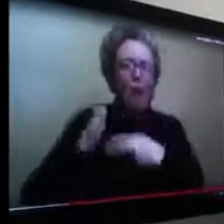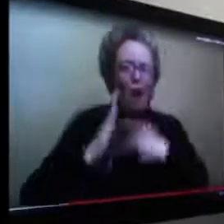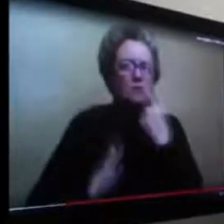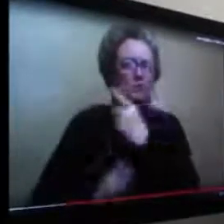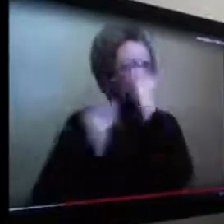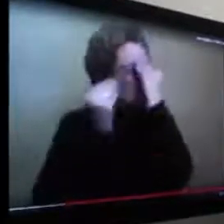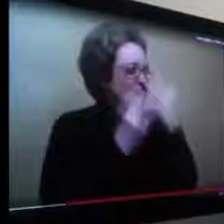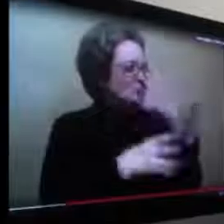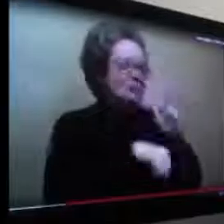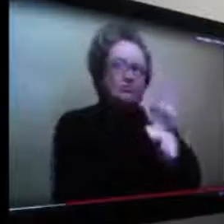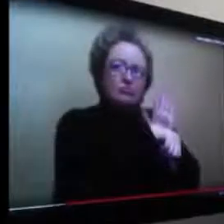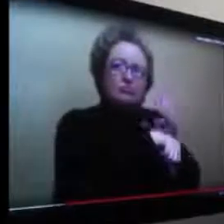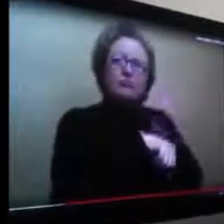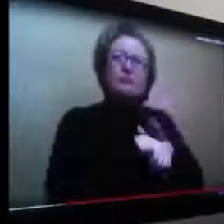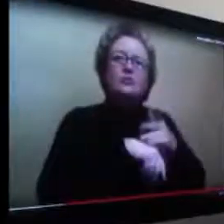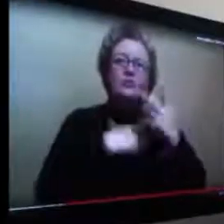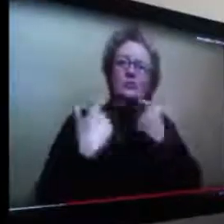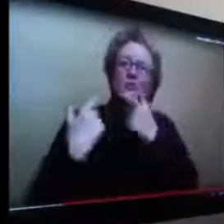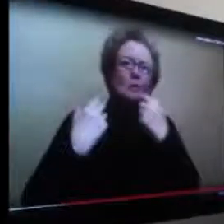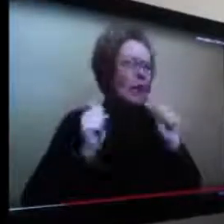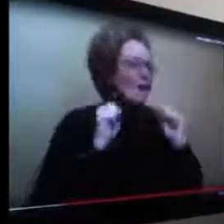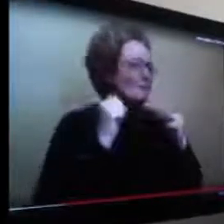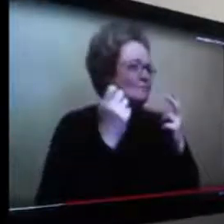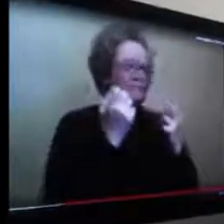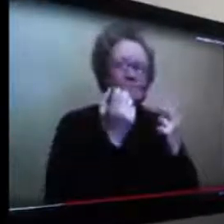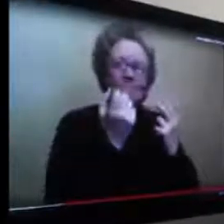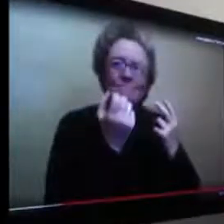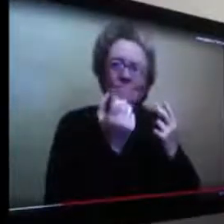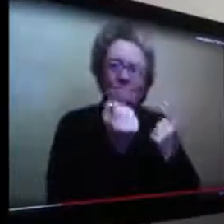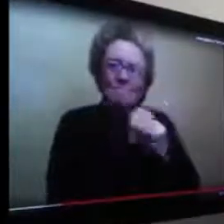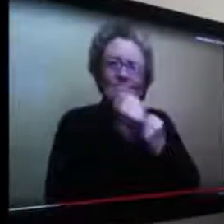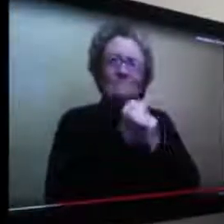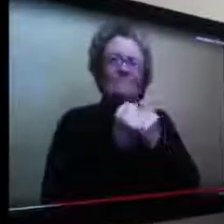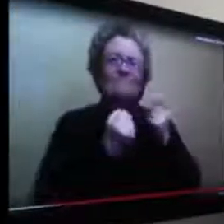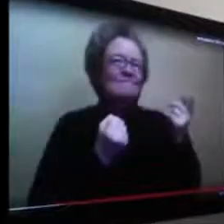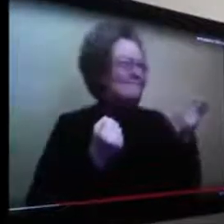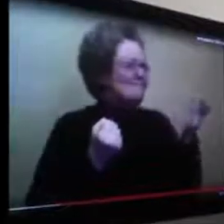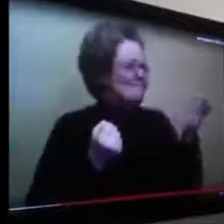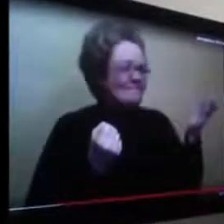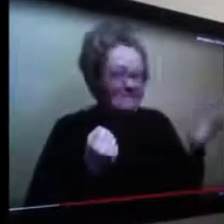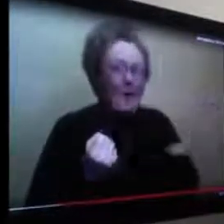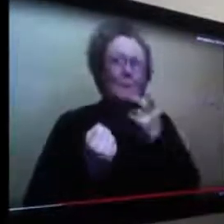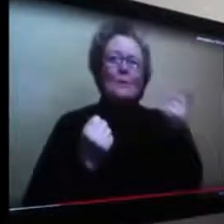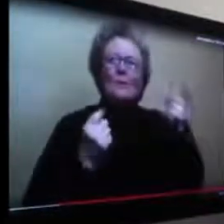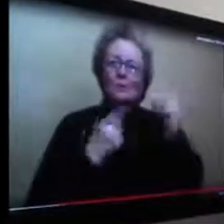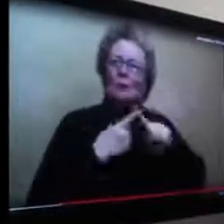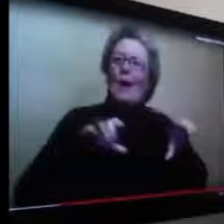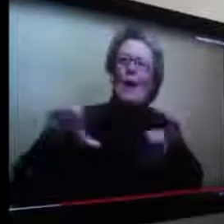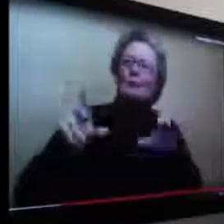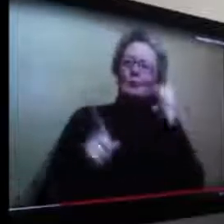people. They fully understand that that is not appropriate and puts the phone